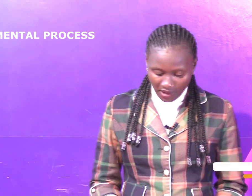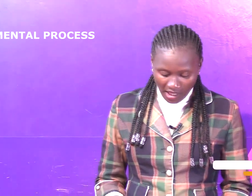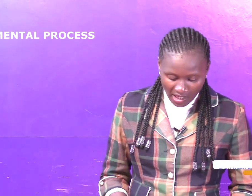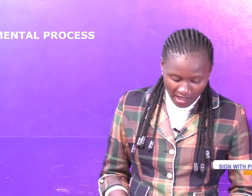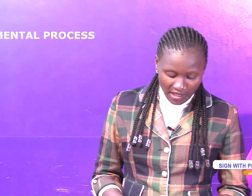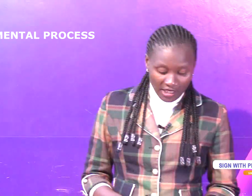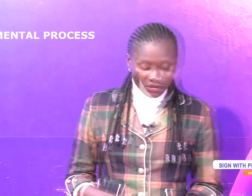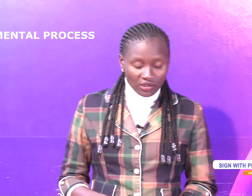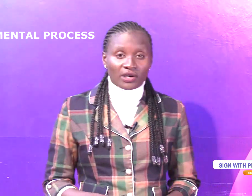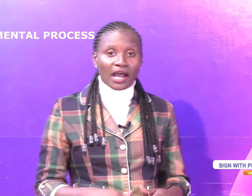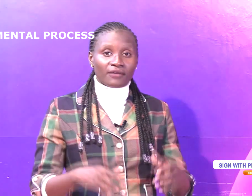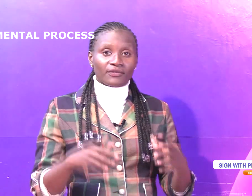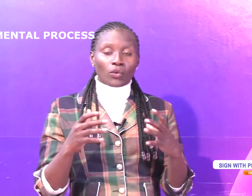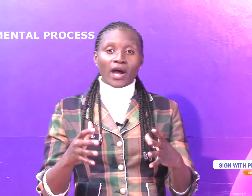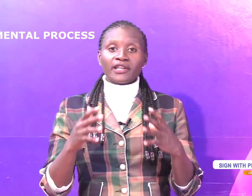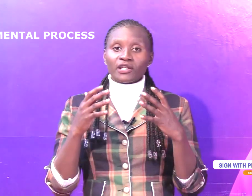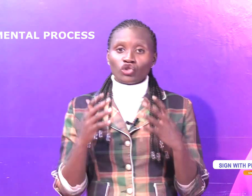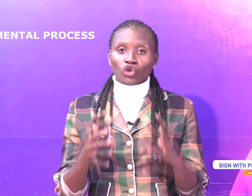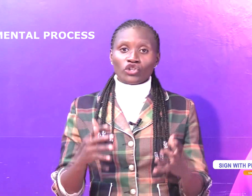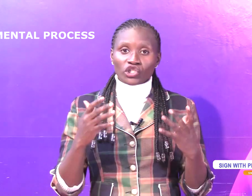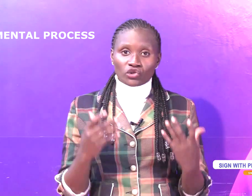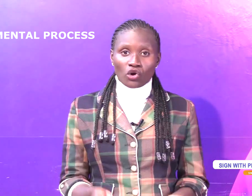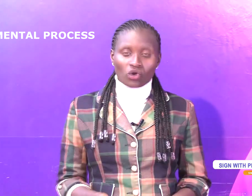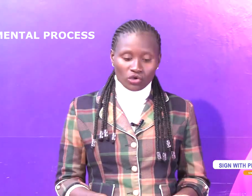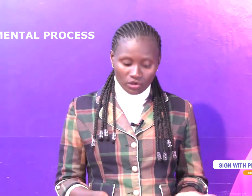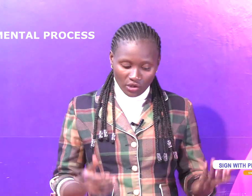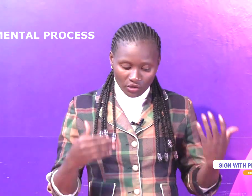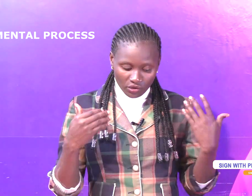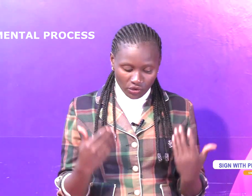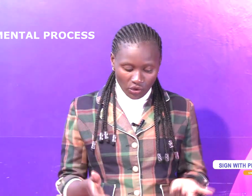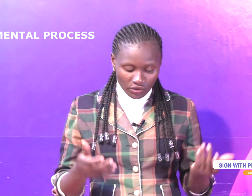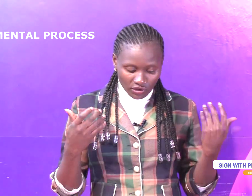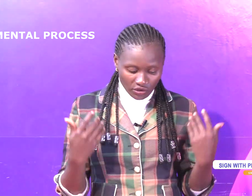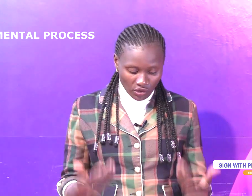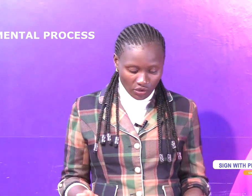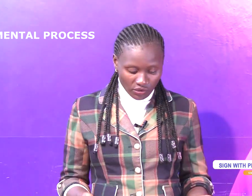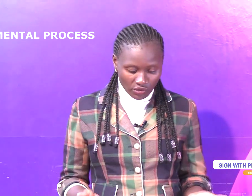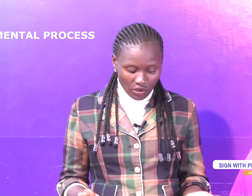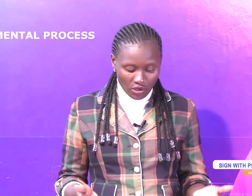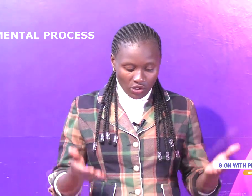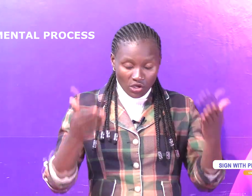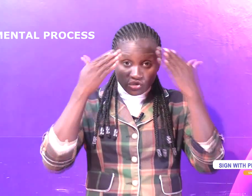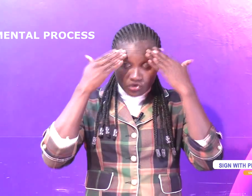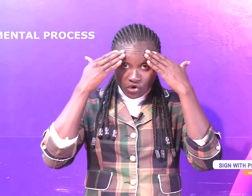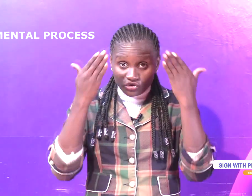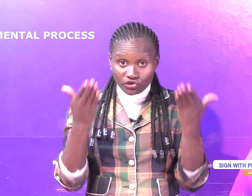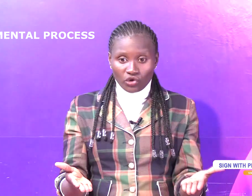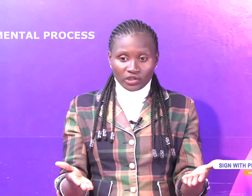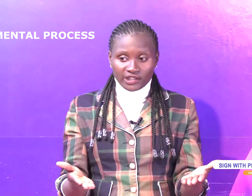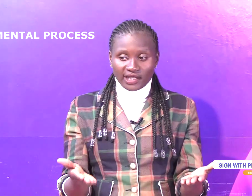And then you also have the word don't know, don't know. So don't know, it is like this.